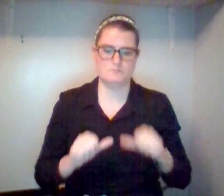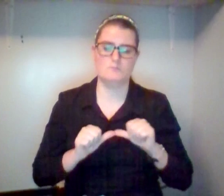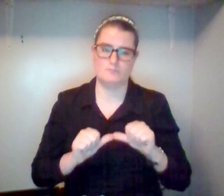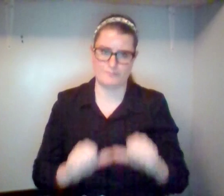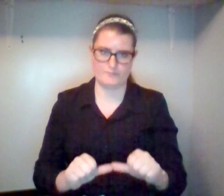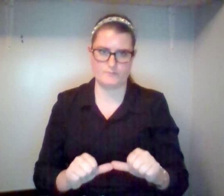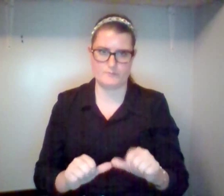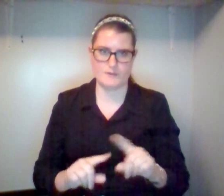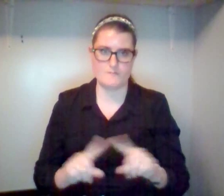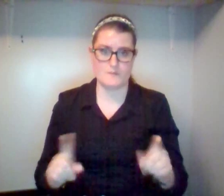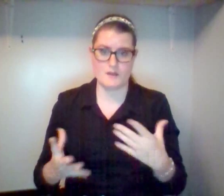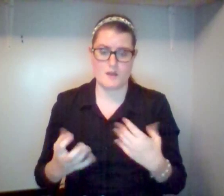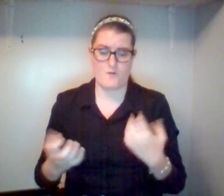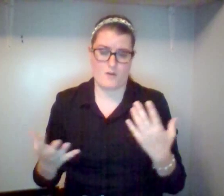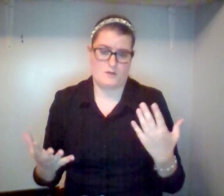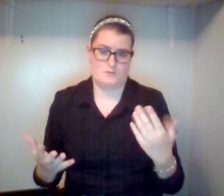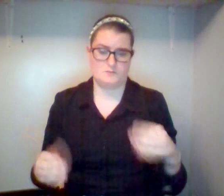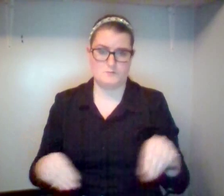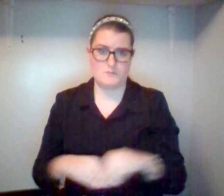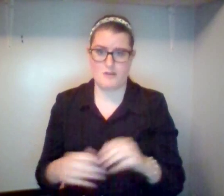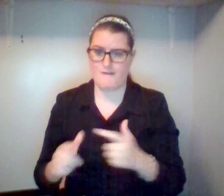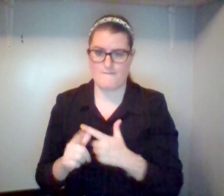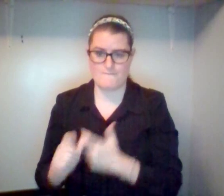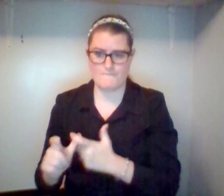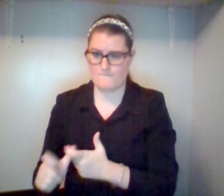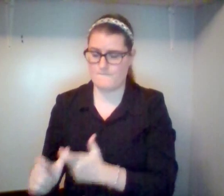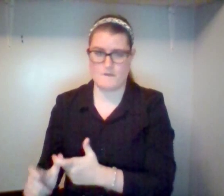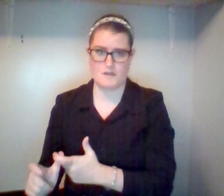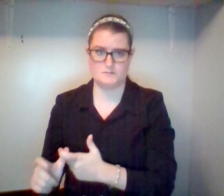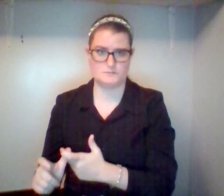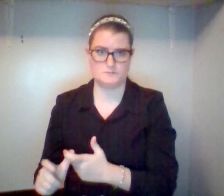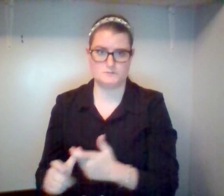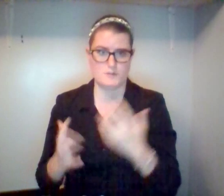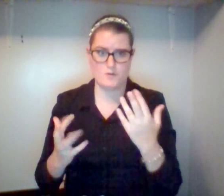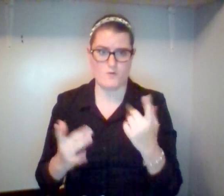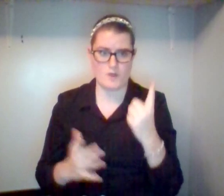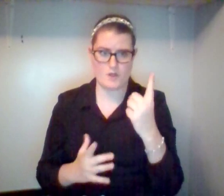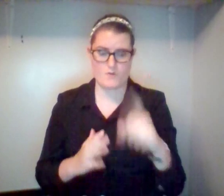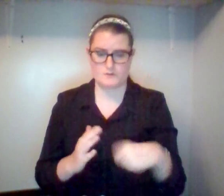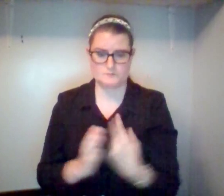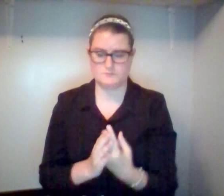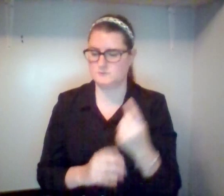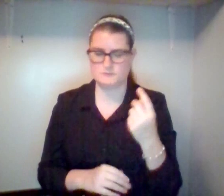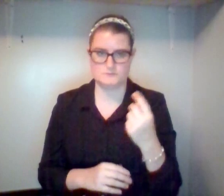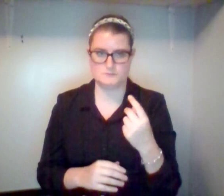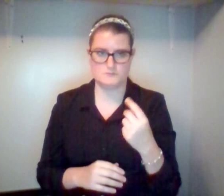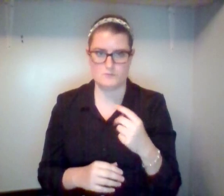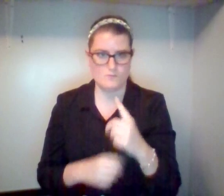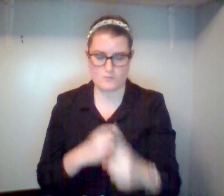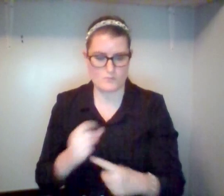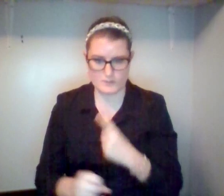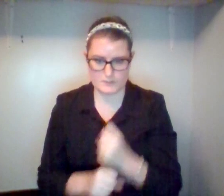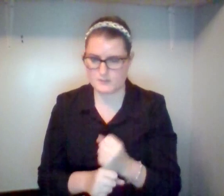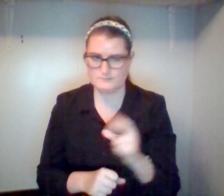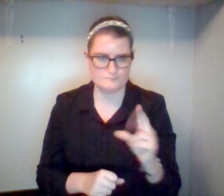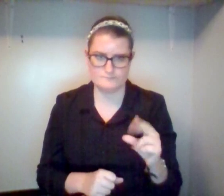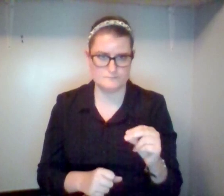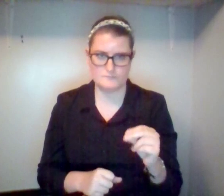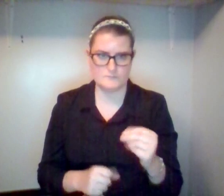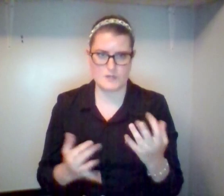that financial one. There are downsides not to moving forward. And a huge sexual temptation is one of them,